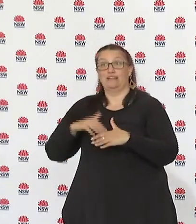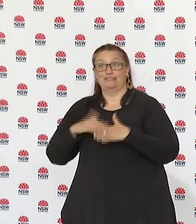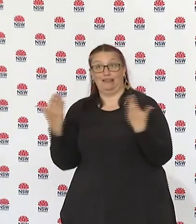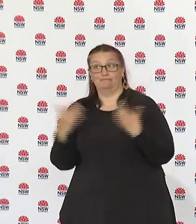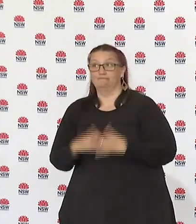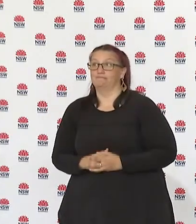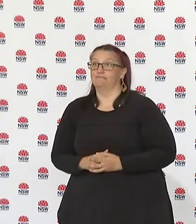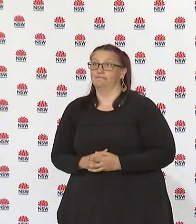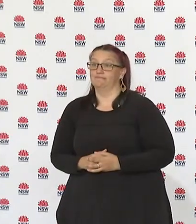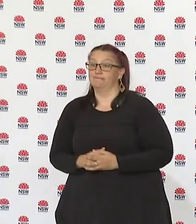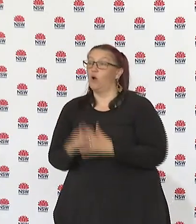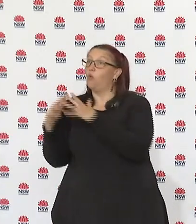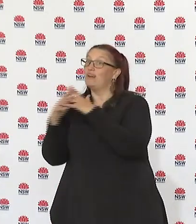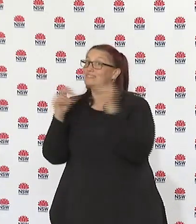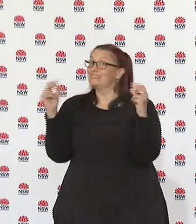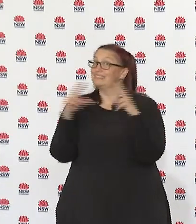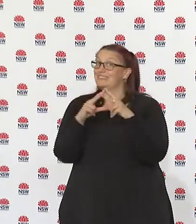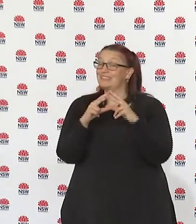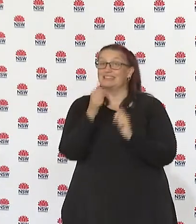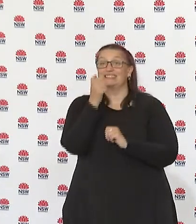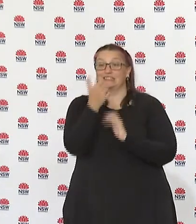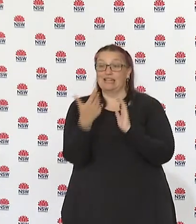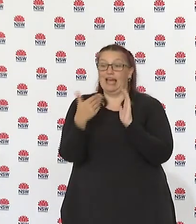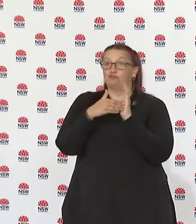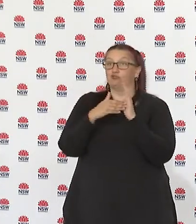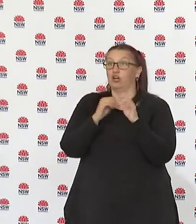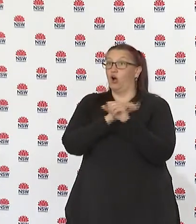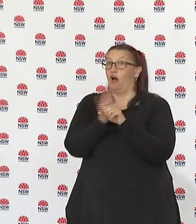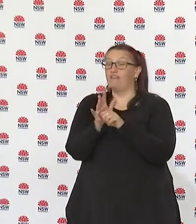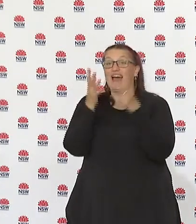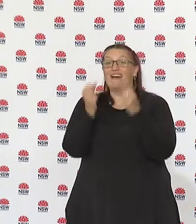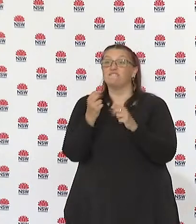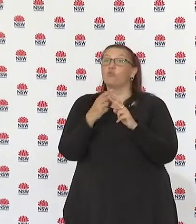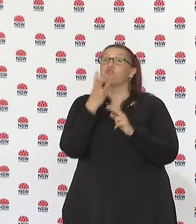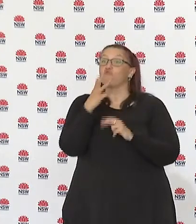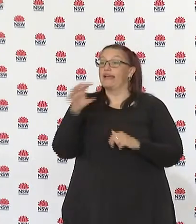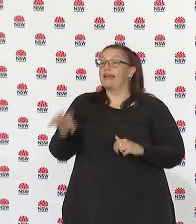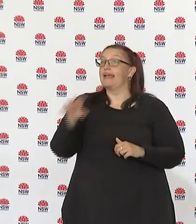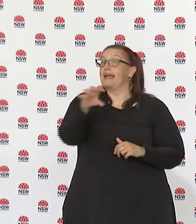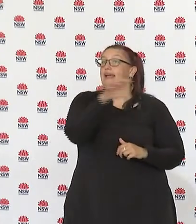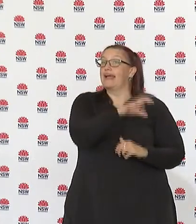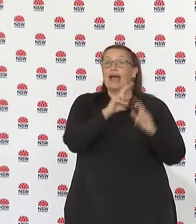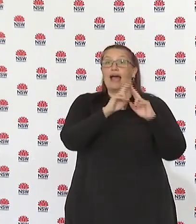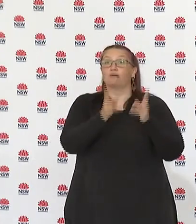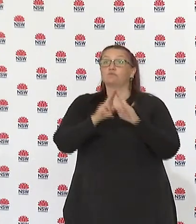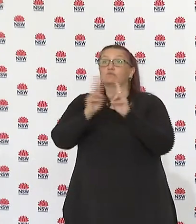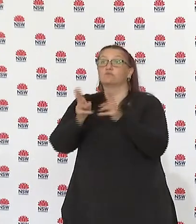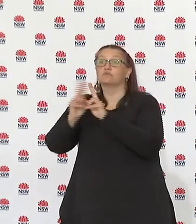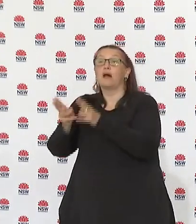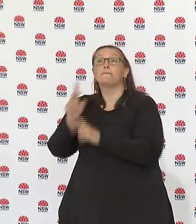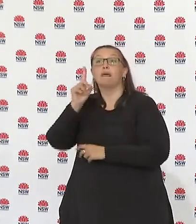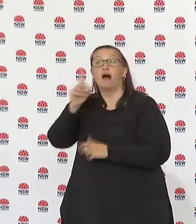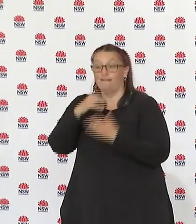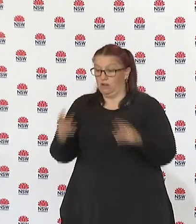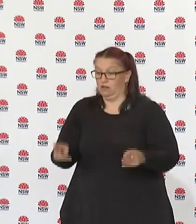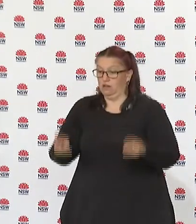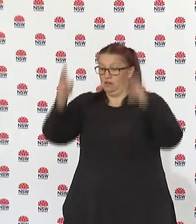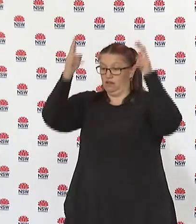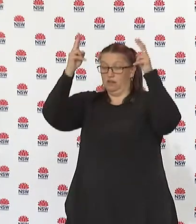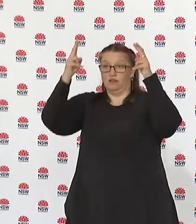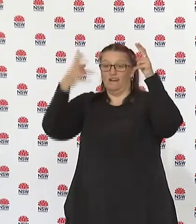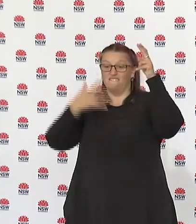6 cases of COVID-19 have been identified in 3 associated households in an apartment block of 50 units in